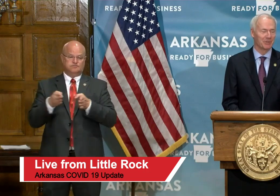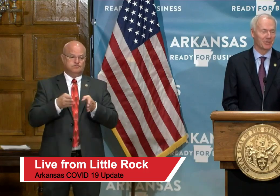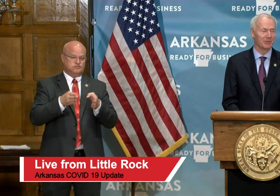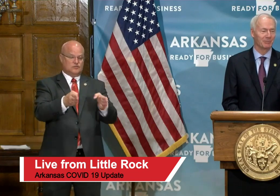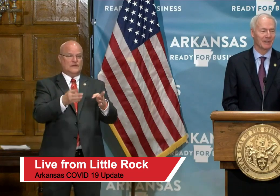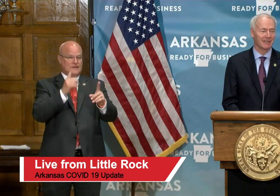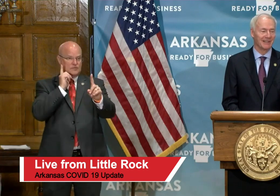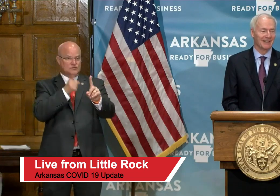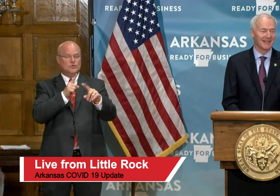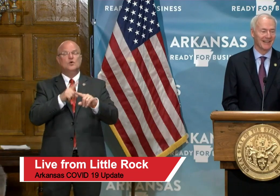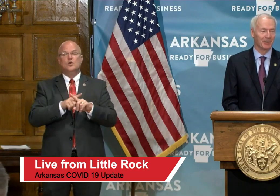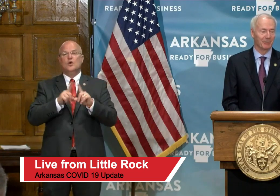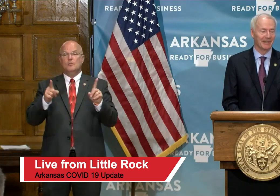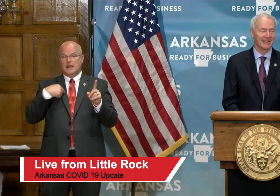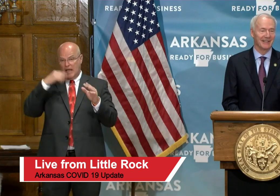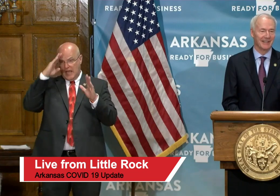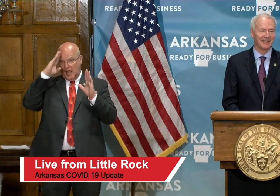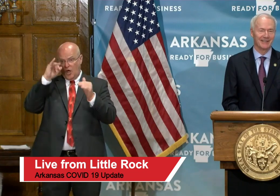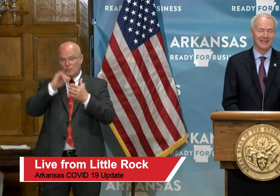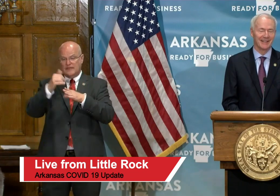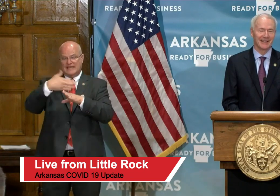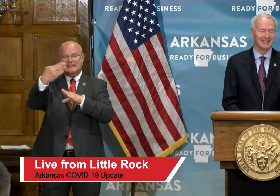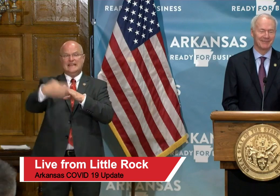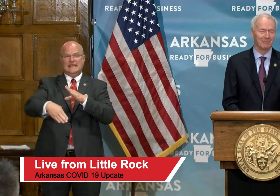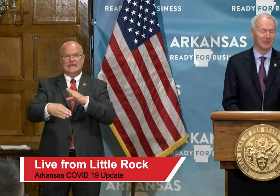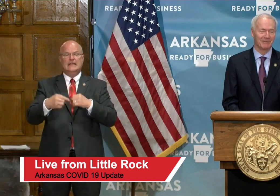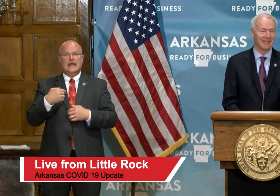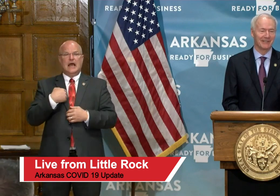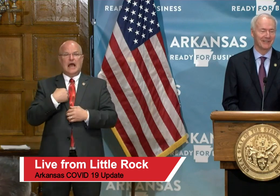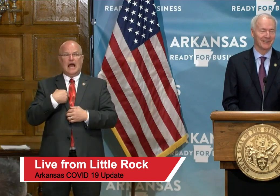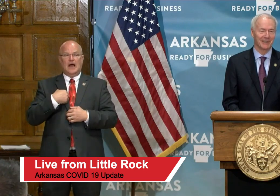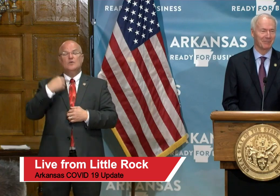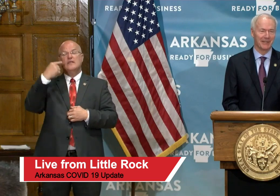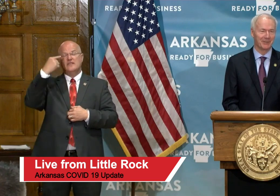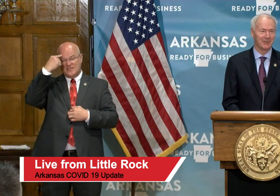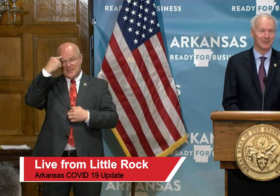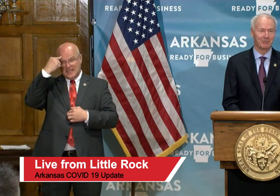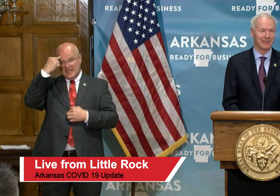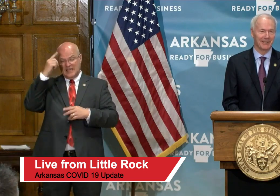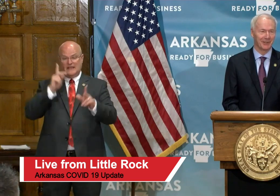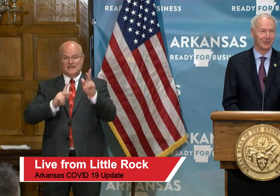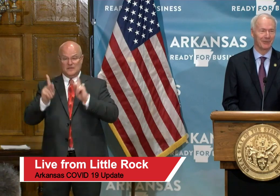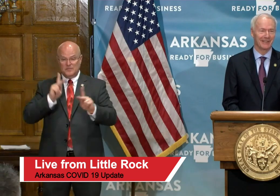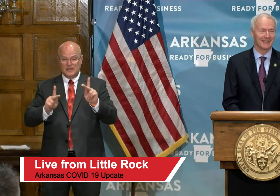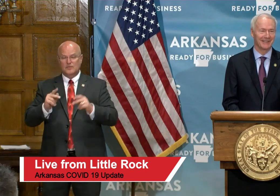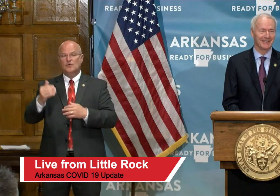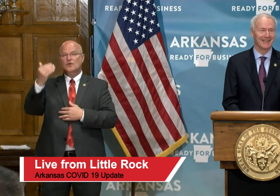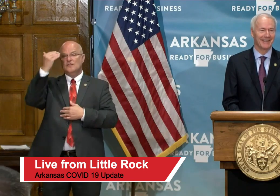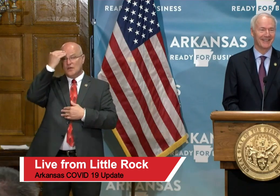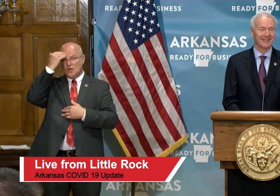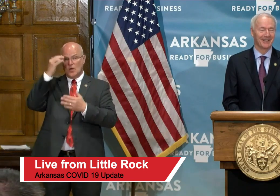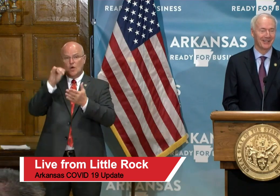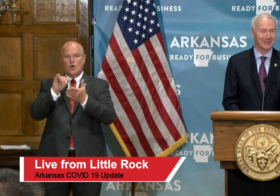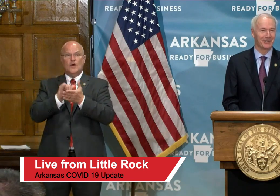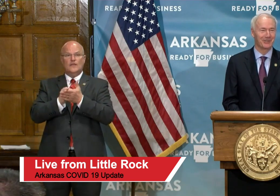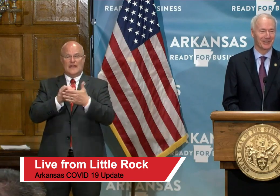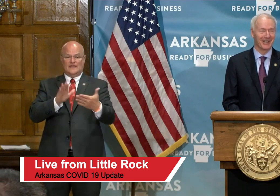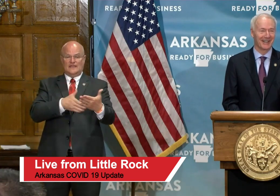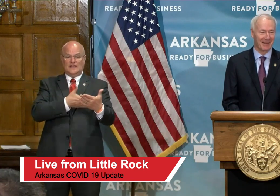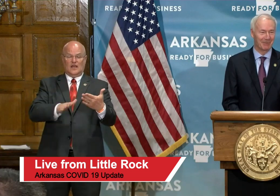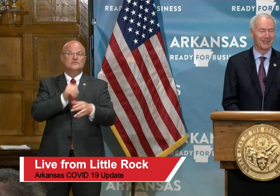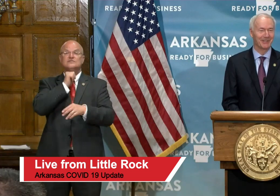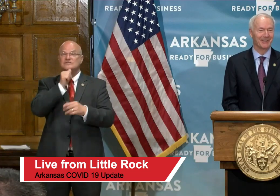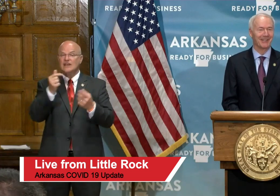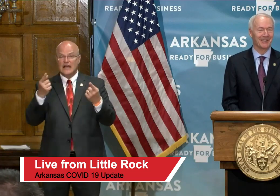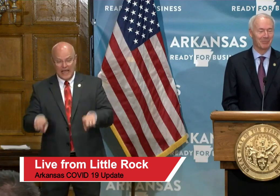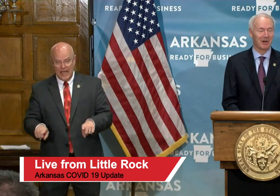they pursued. But I hope that in the end, and I would think that the patrons, when they know that the concert should